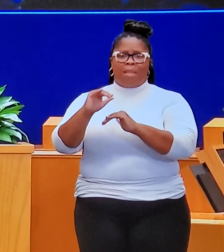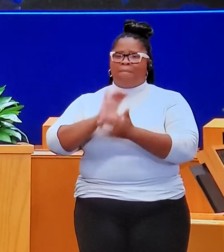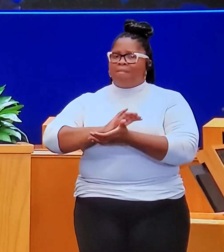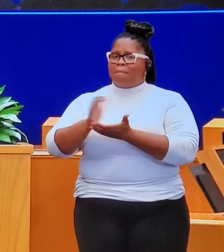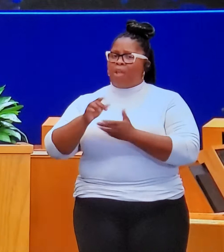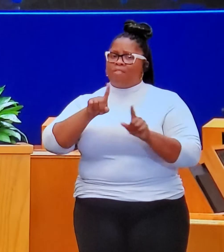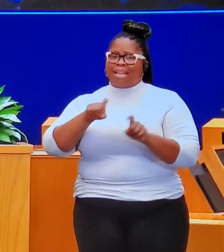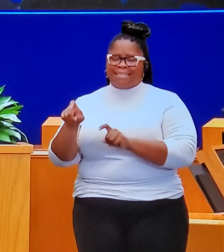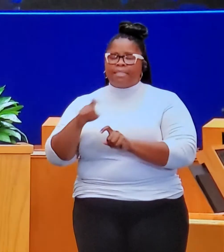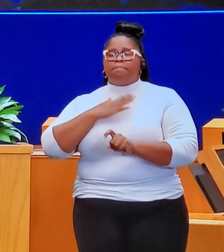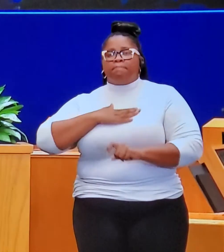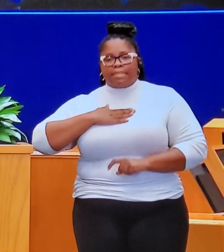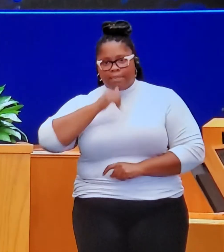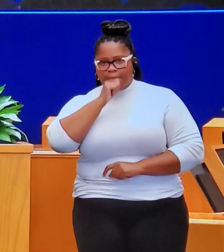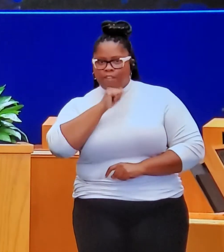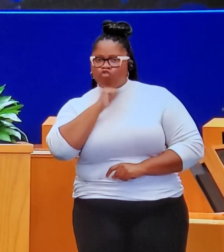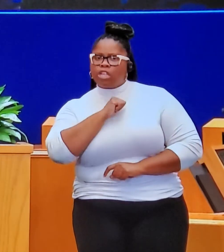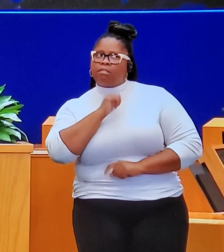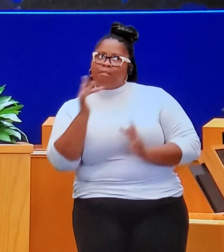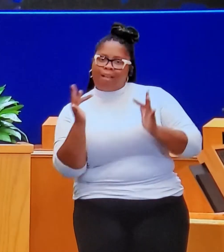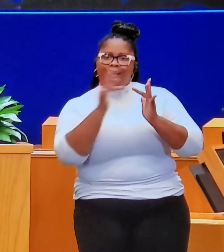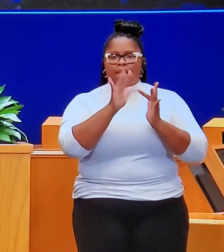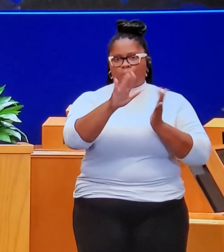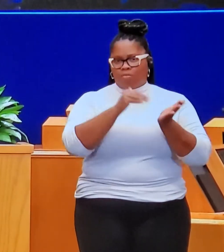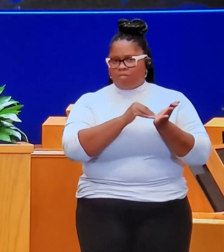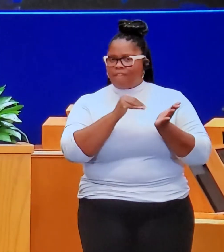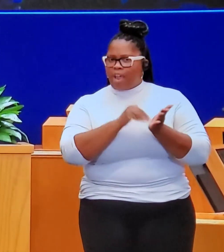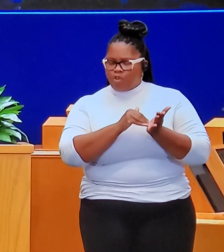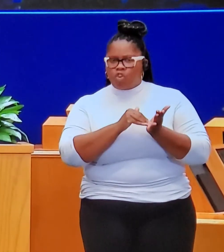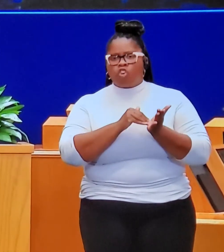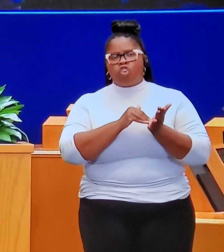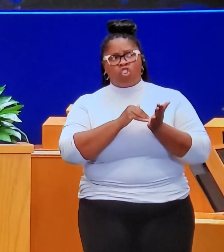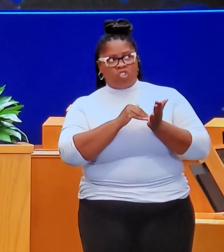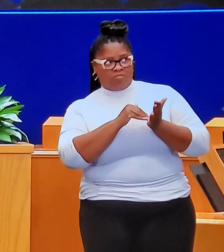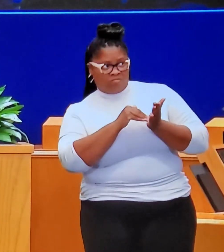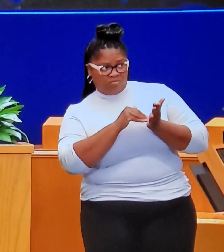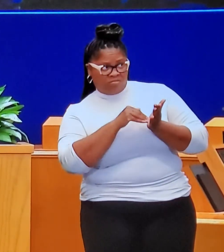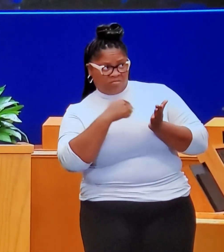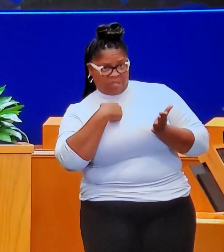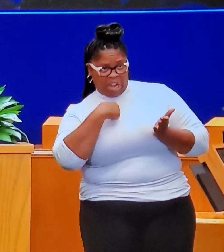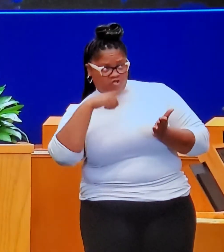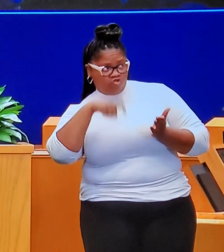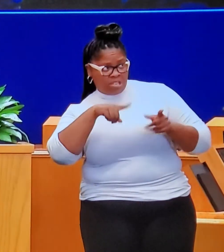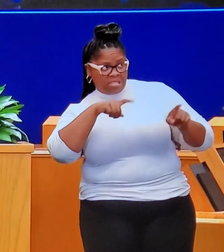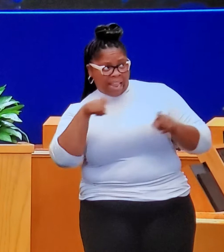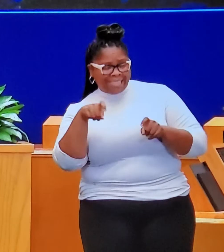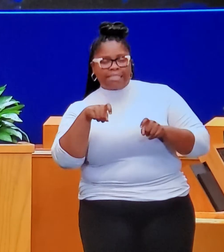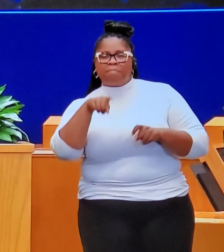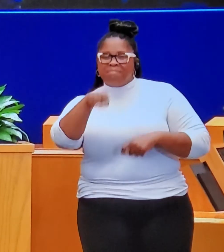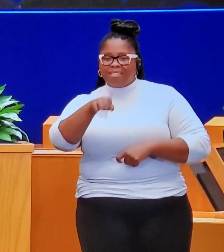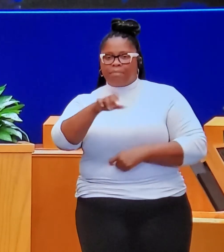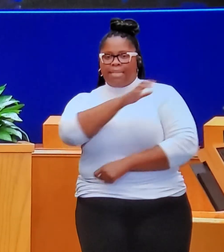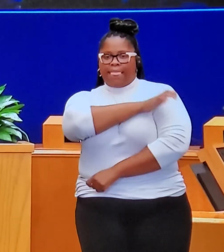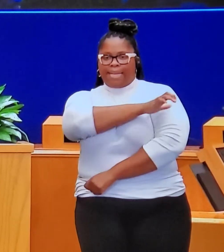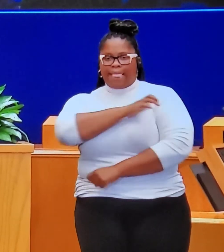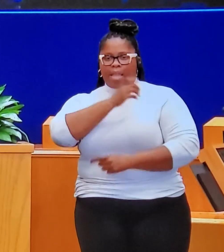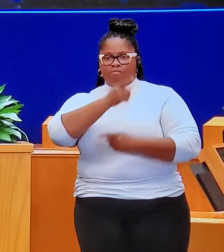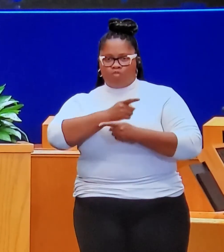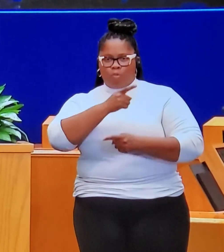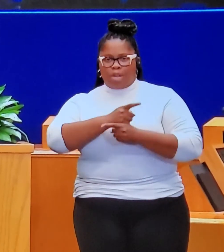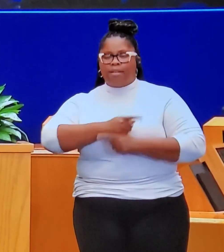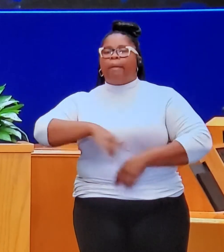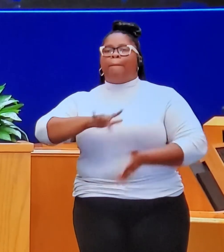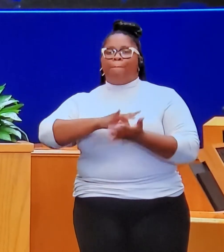with a provider to determine whether or not it's clinically appropriate and medically necessary for you to be tested for